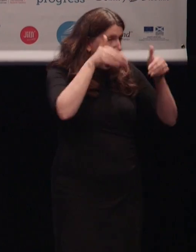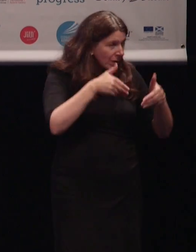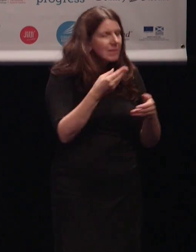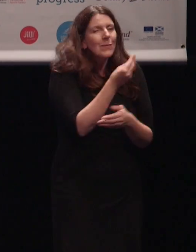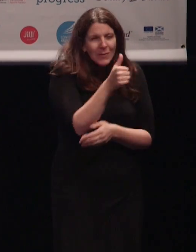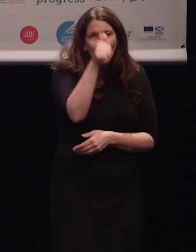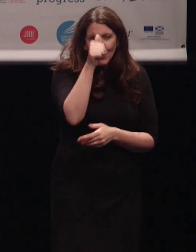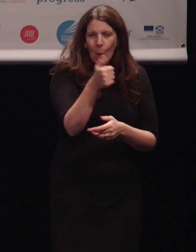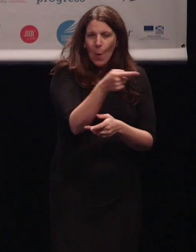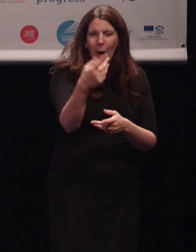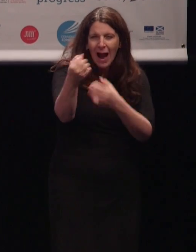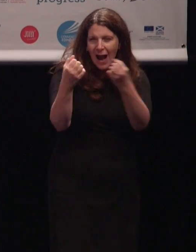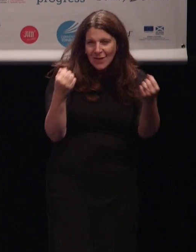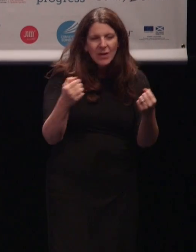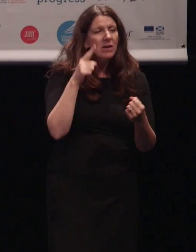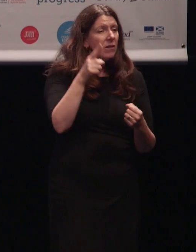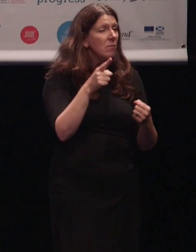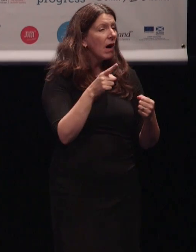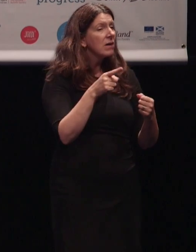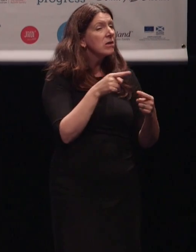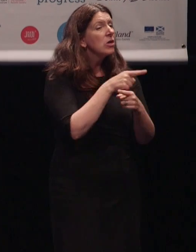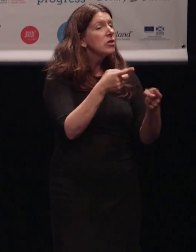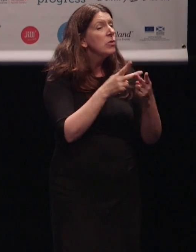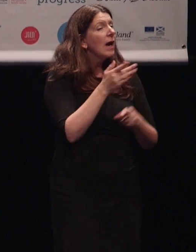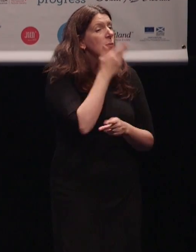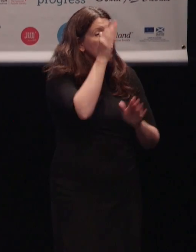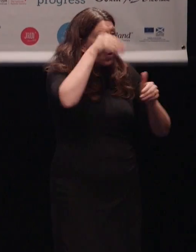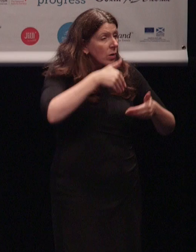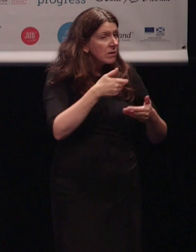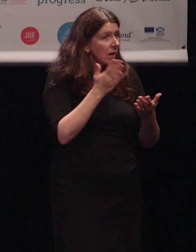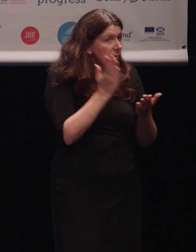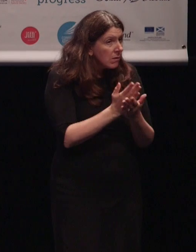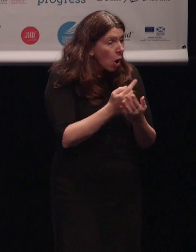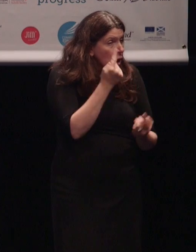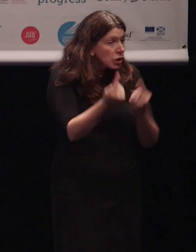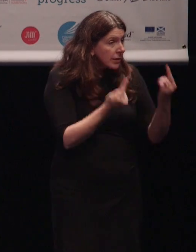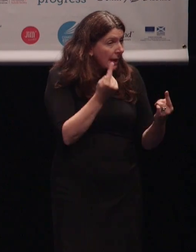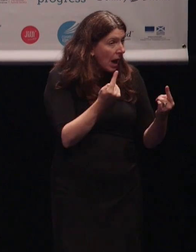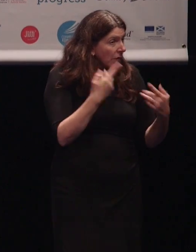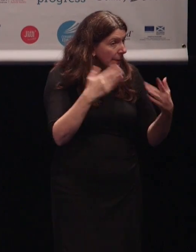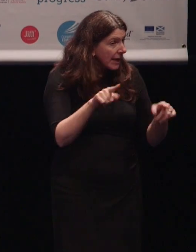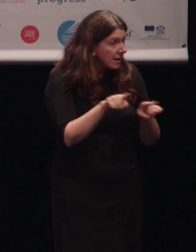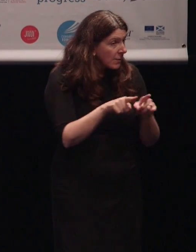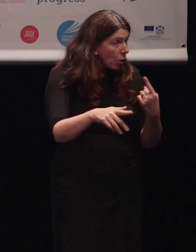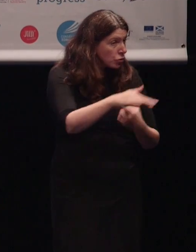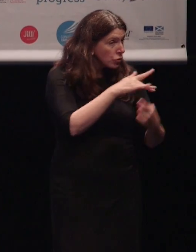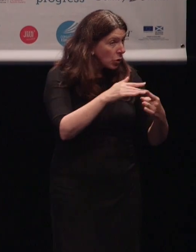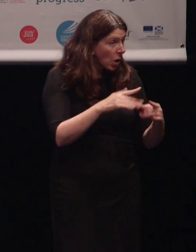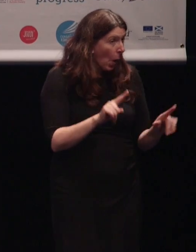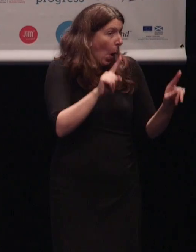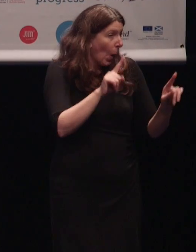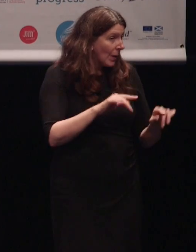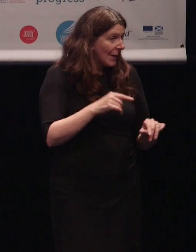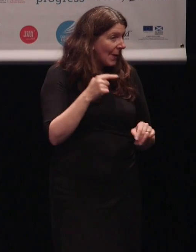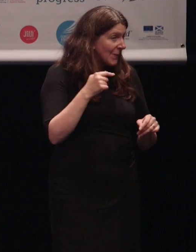you don't, have you made social mistakes? Of course, you can't become a grown-up without doing that. Did you dwell on